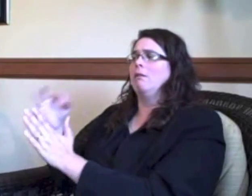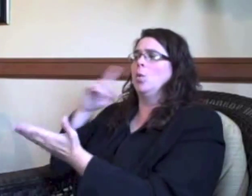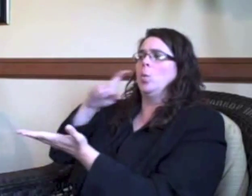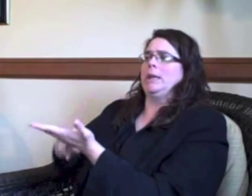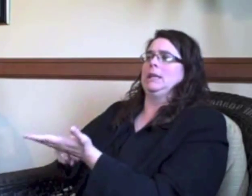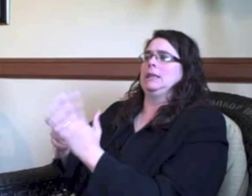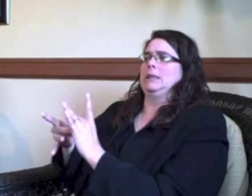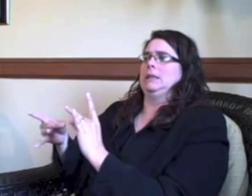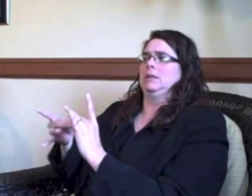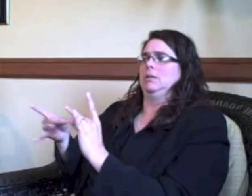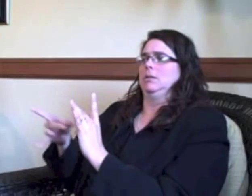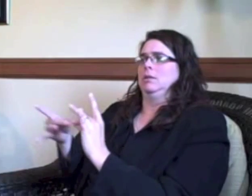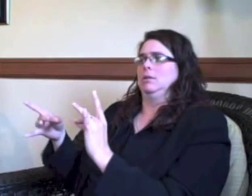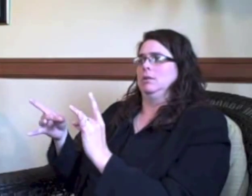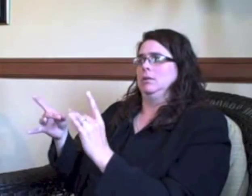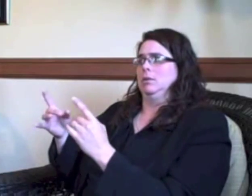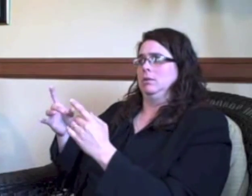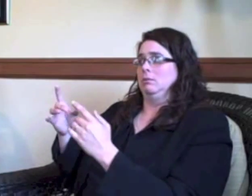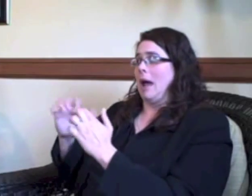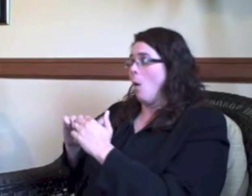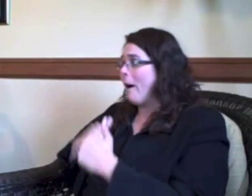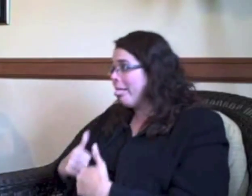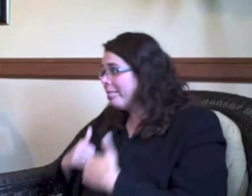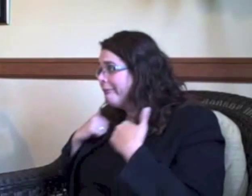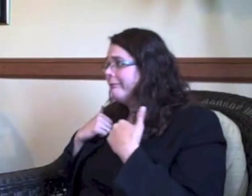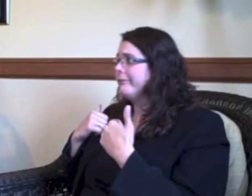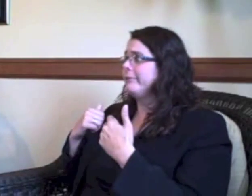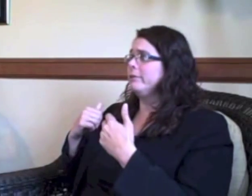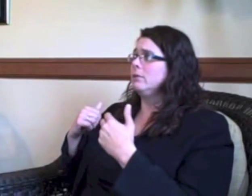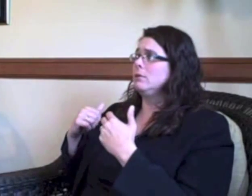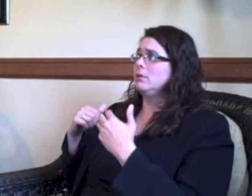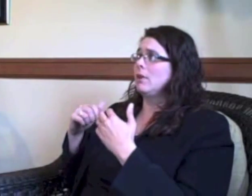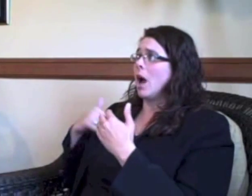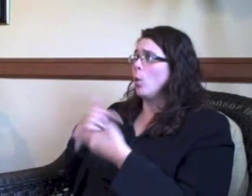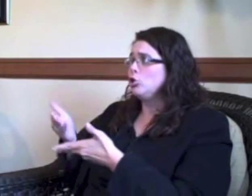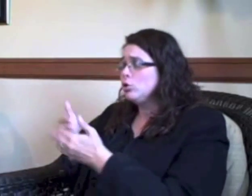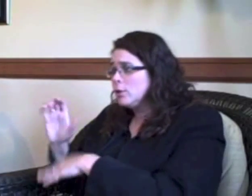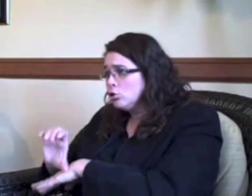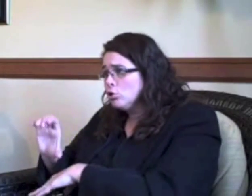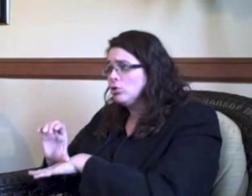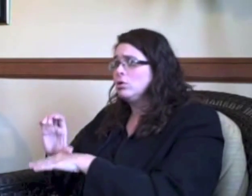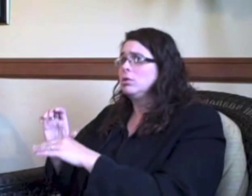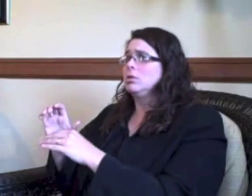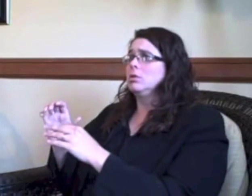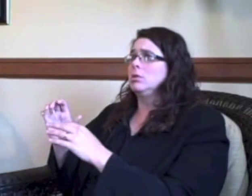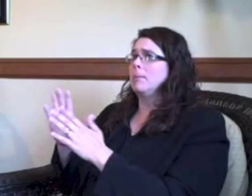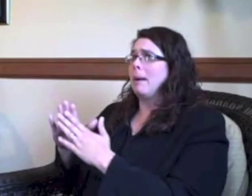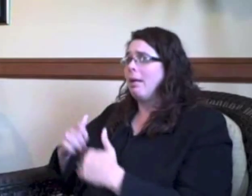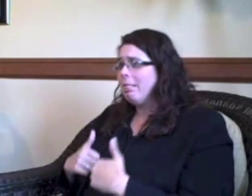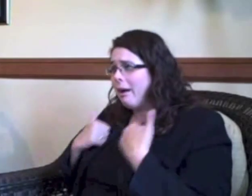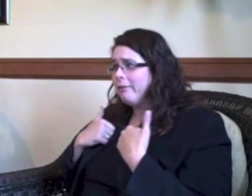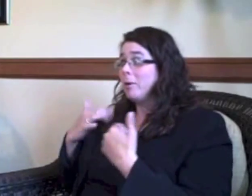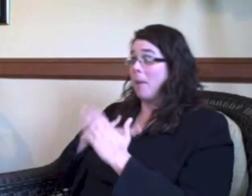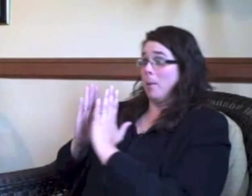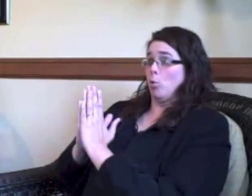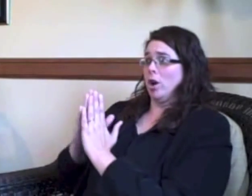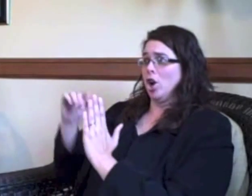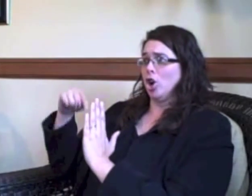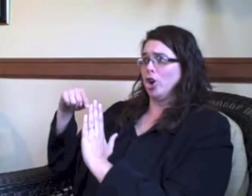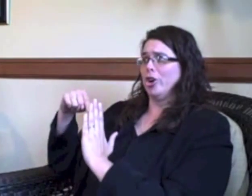Consecrated virgins are another way to witness to Christ and through living in the church